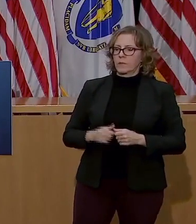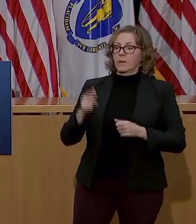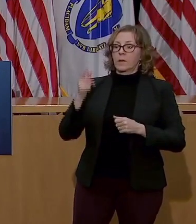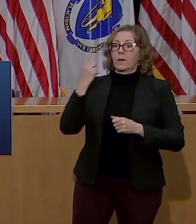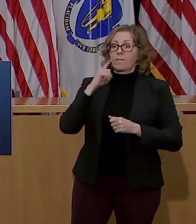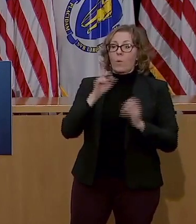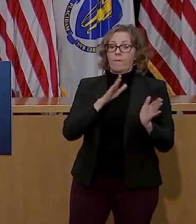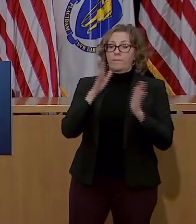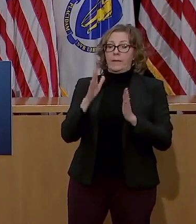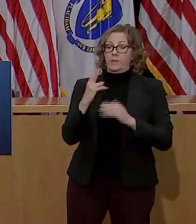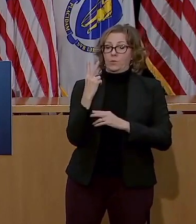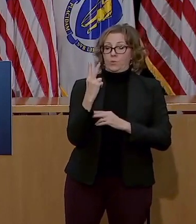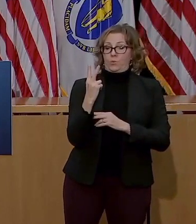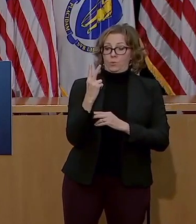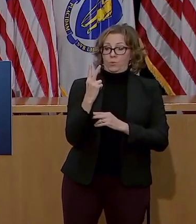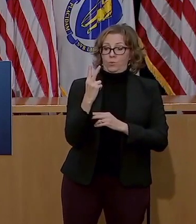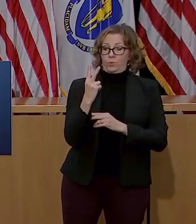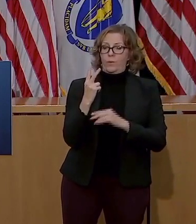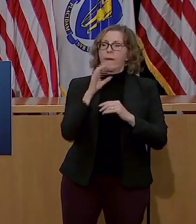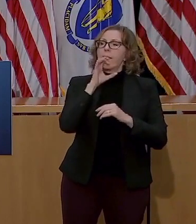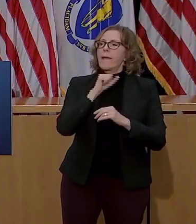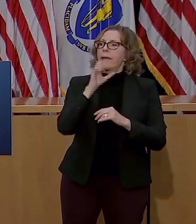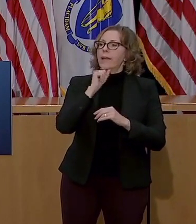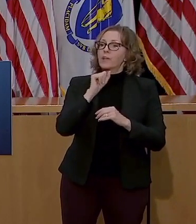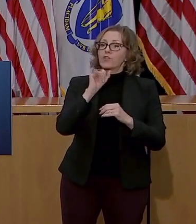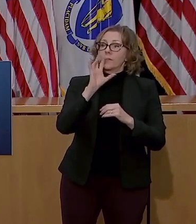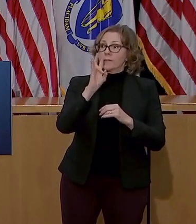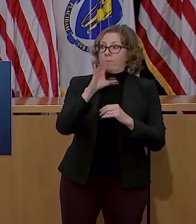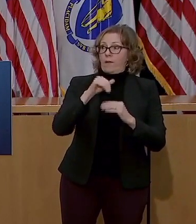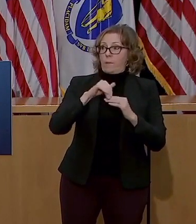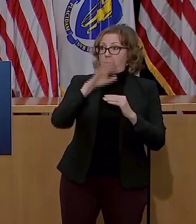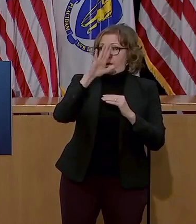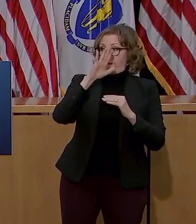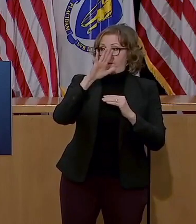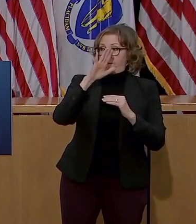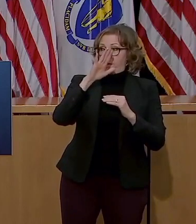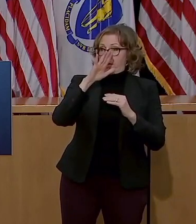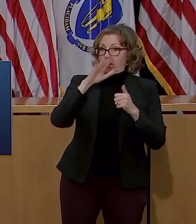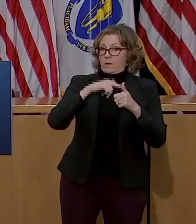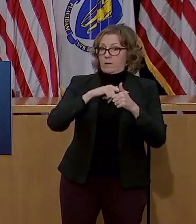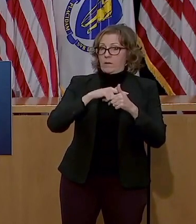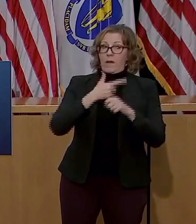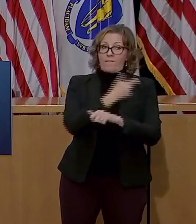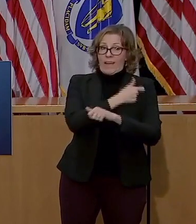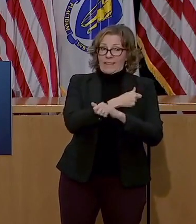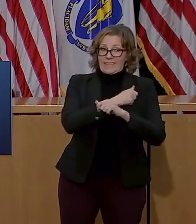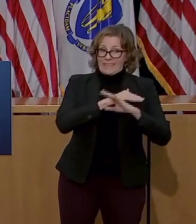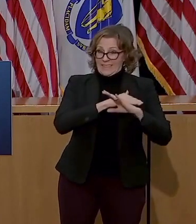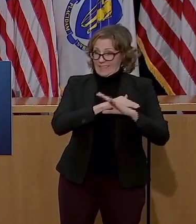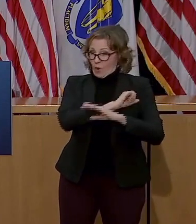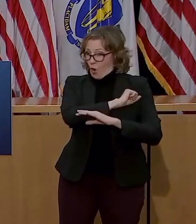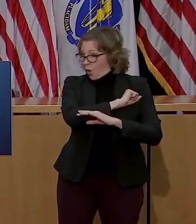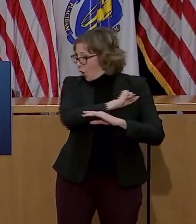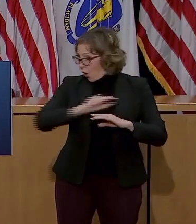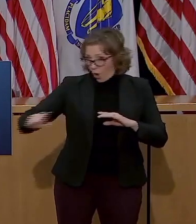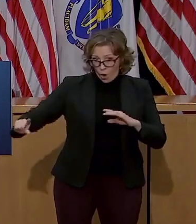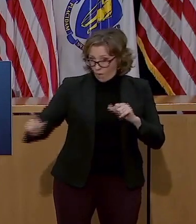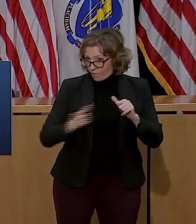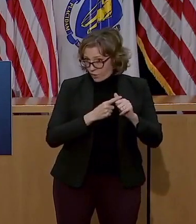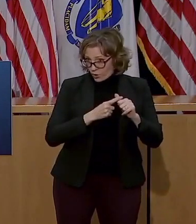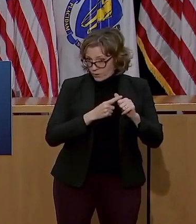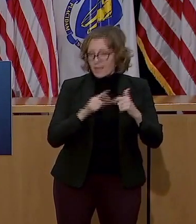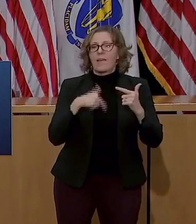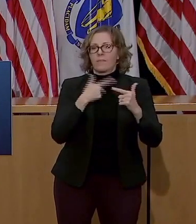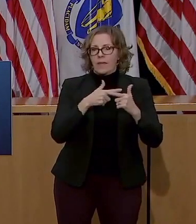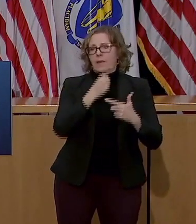is vaccinated, and then we'll open up to 65? What sort of percentage are you looking at before you go to that